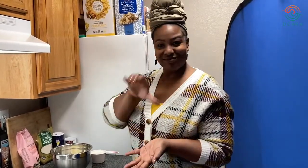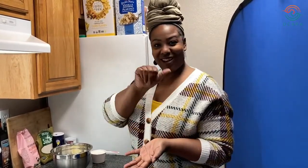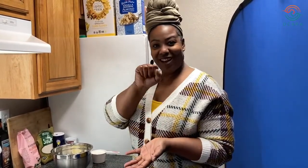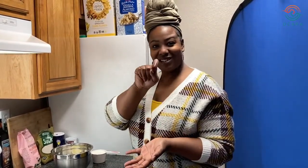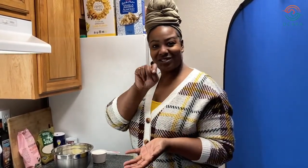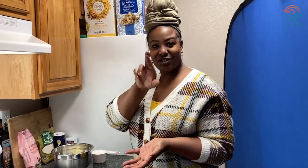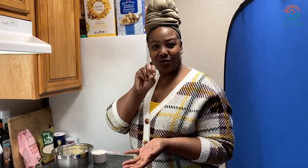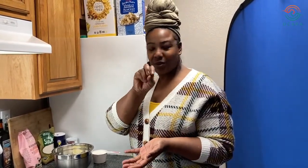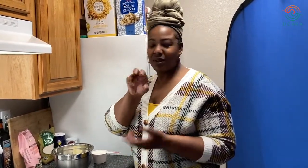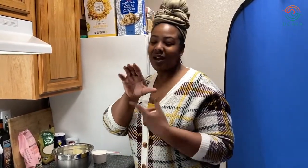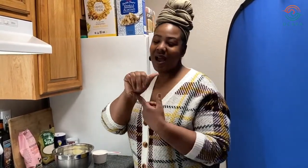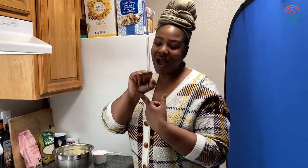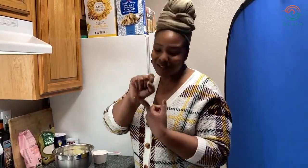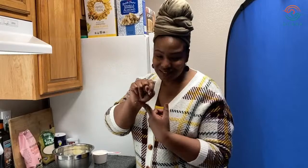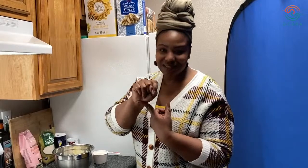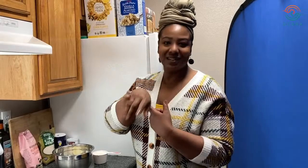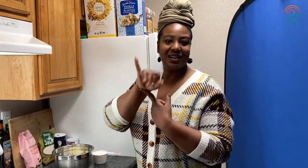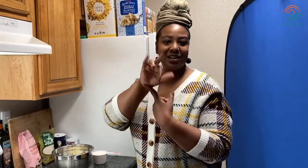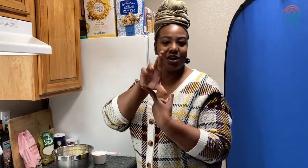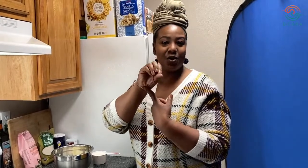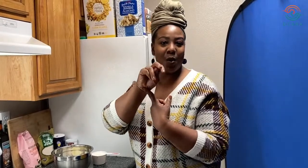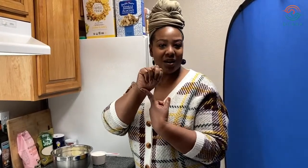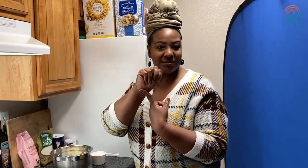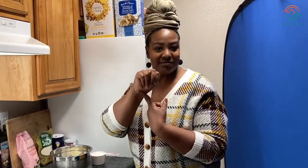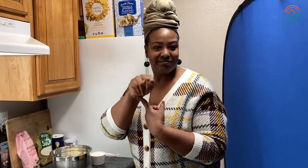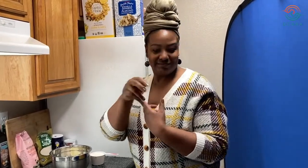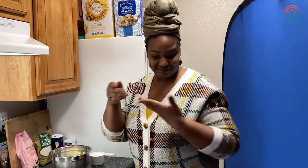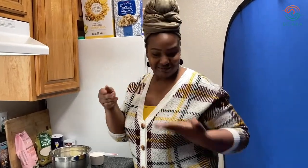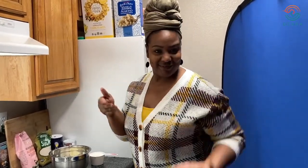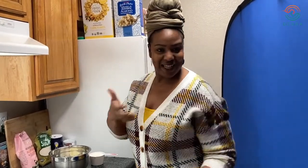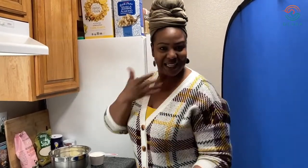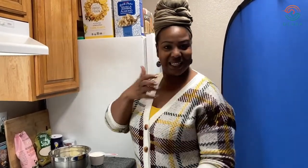The last thing you'll do is to throw this into the cast iron that's been heating up in the oven.